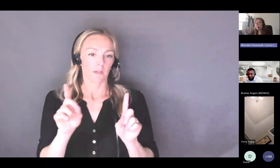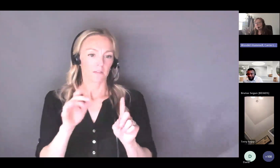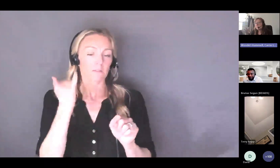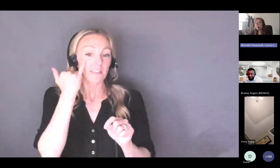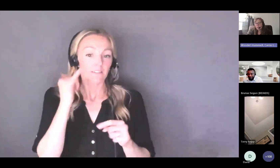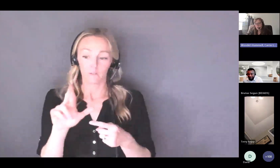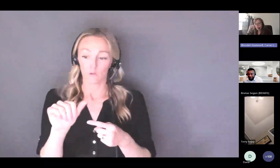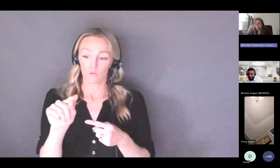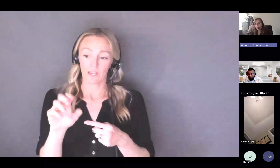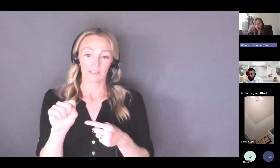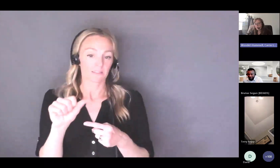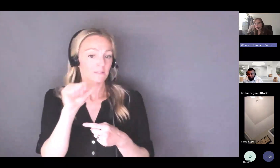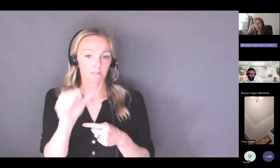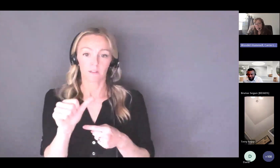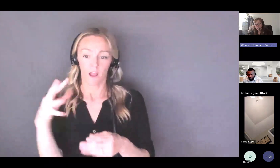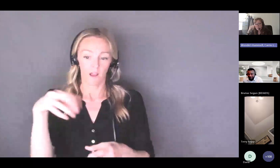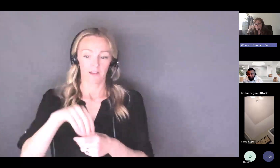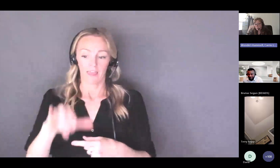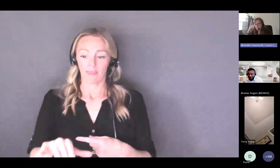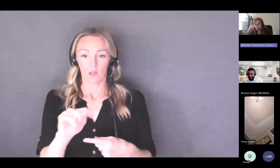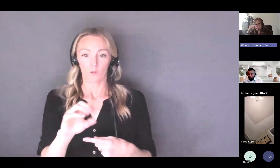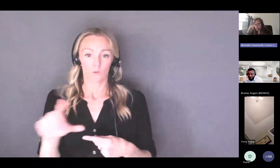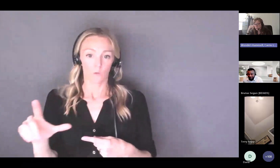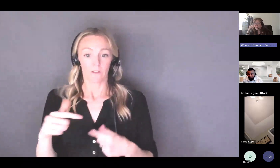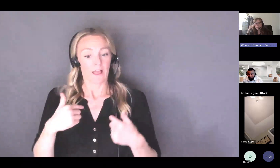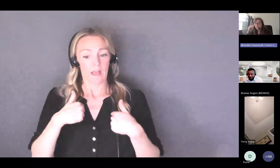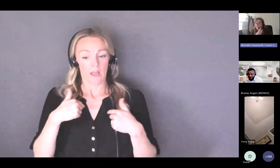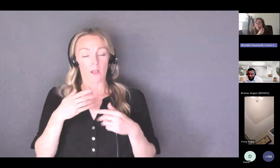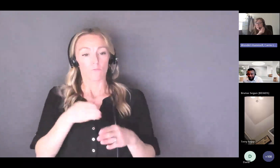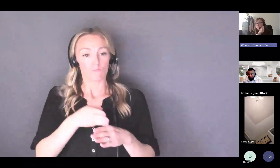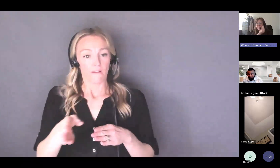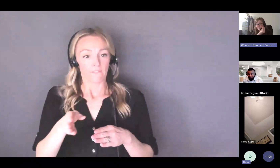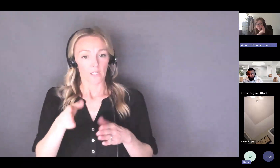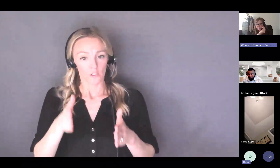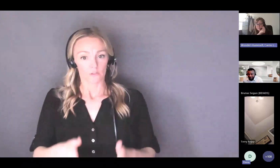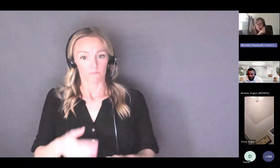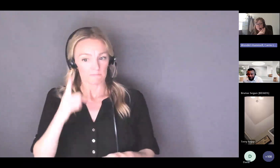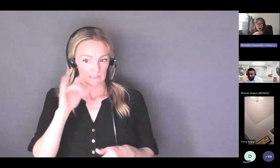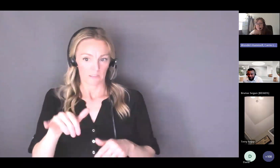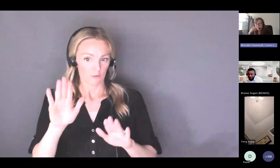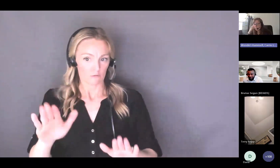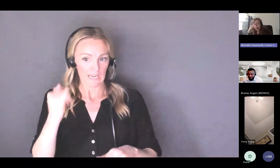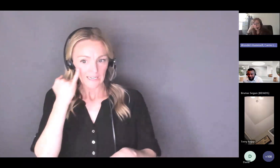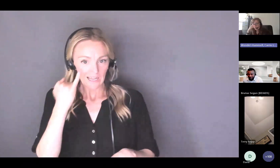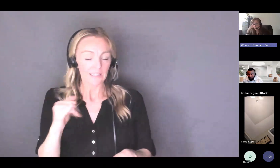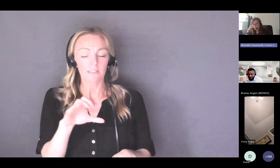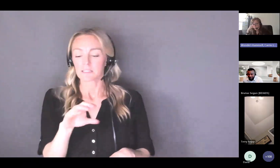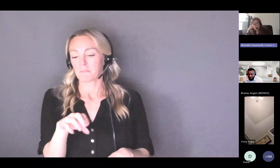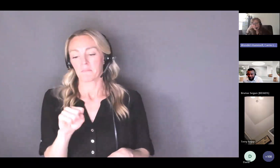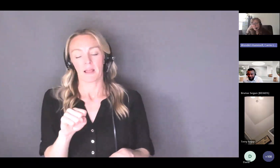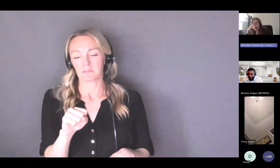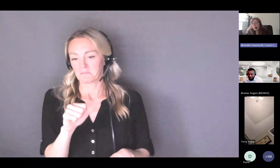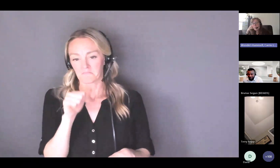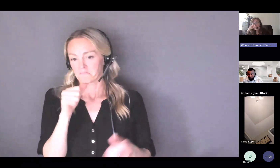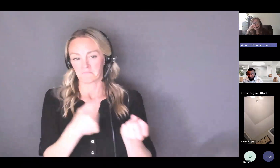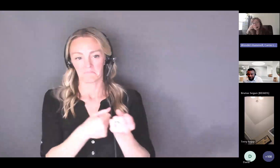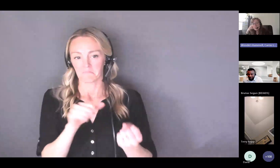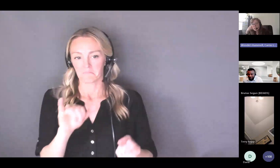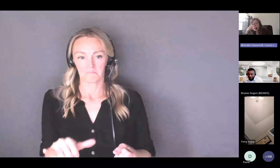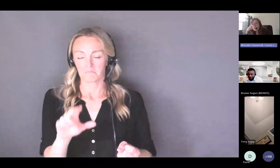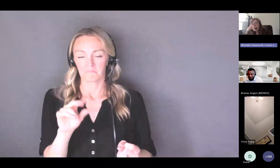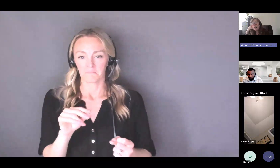rates are not in that tool, you know, I, as a professional, think that's an excellent idea. CMS isn't going to go for it. I think it's something to